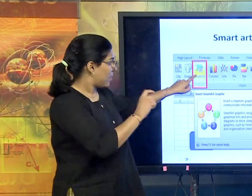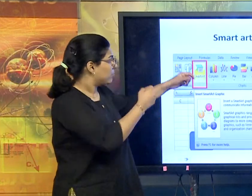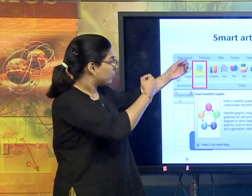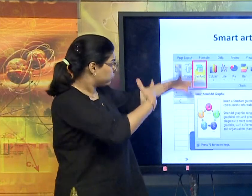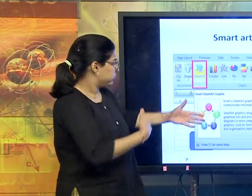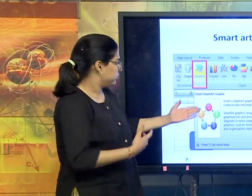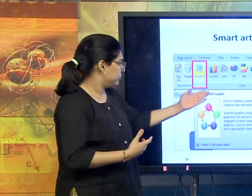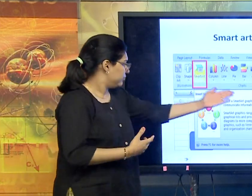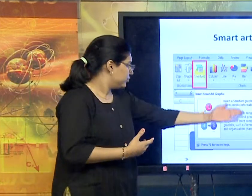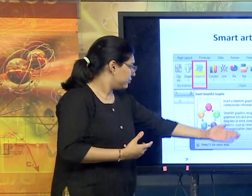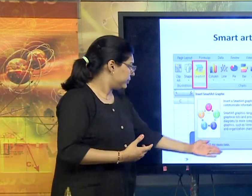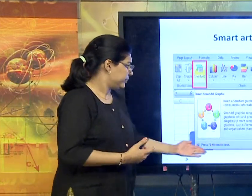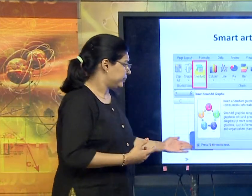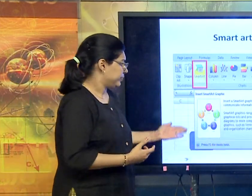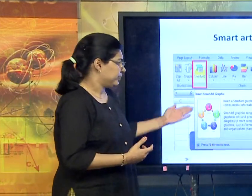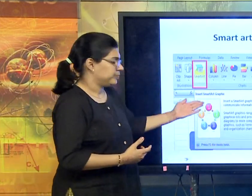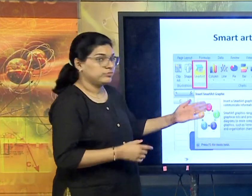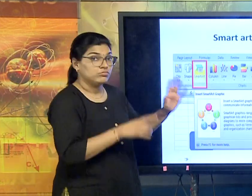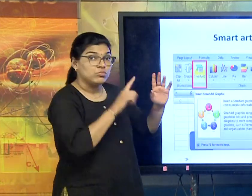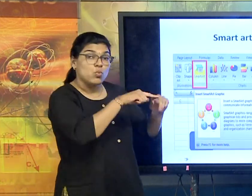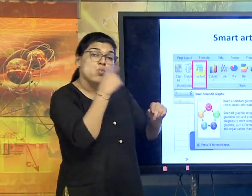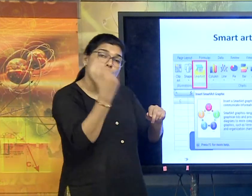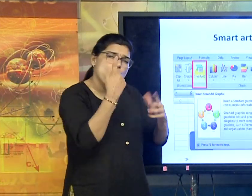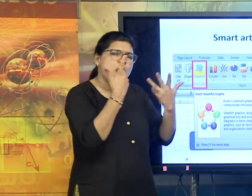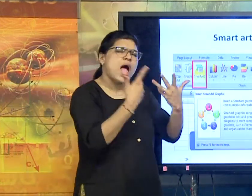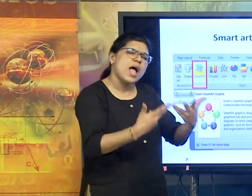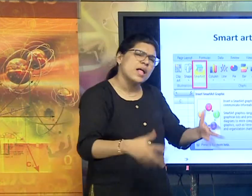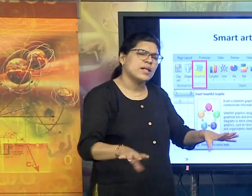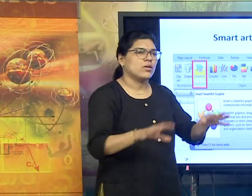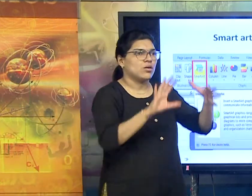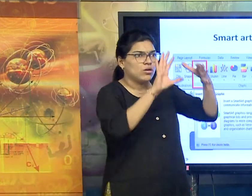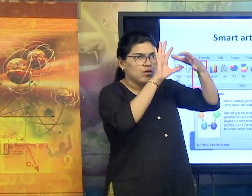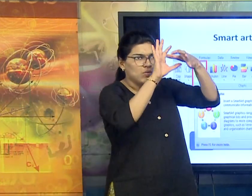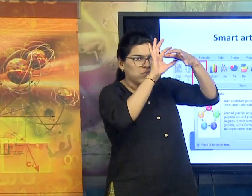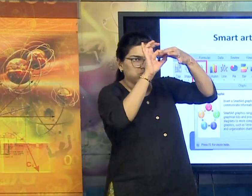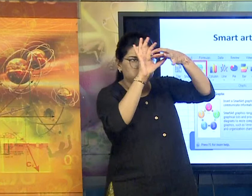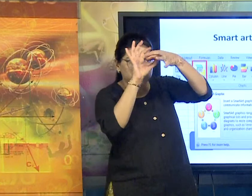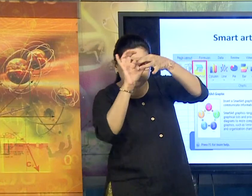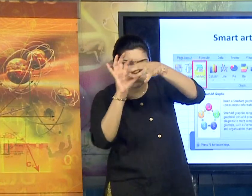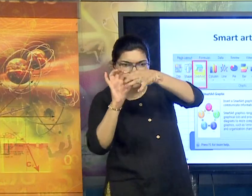The next tool which is adjacent to the shape tool. Here